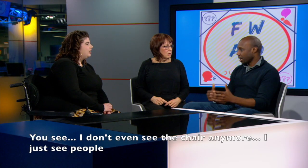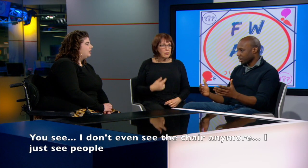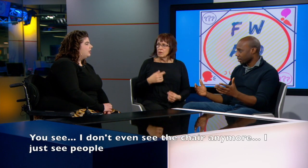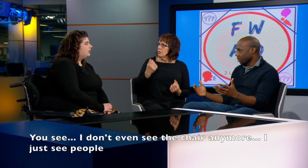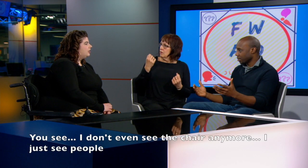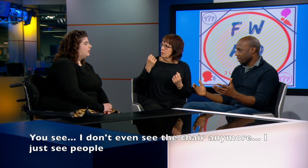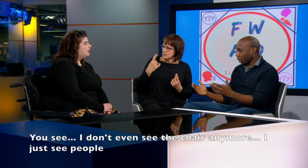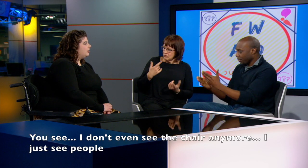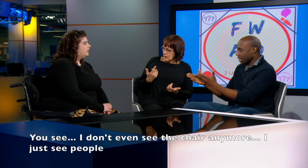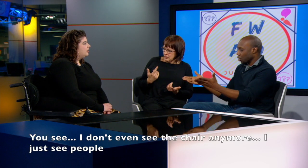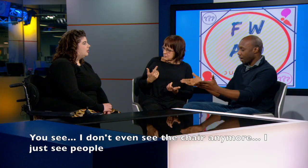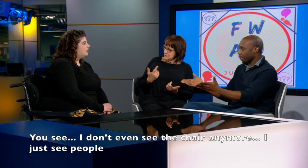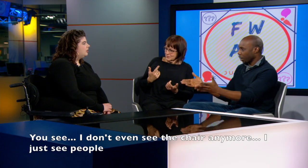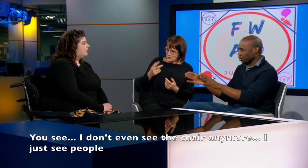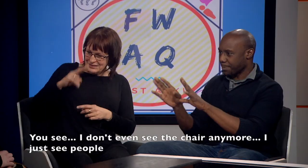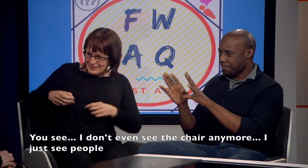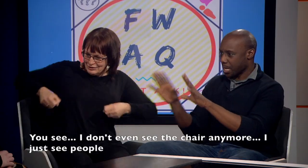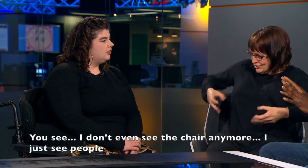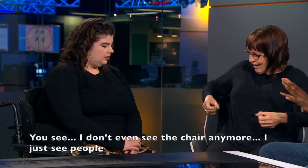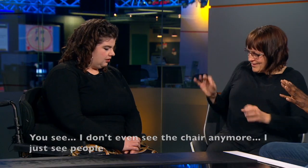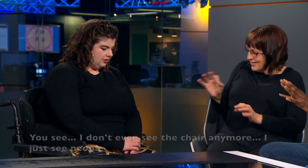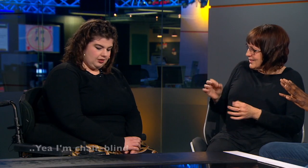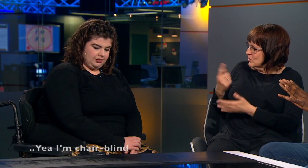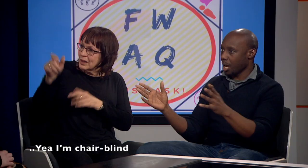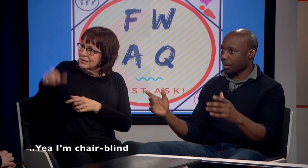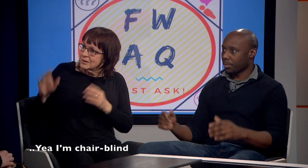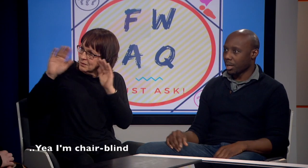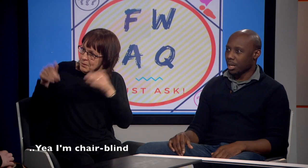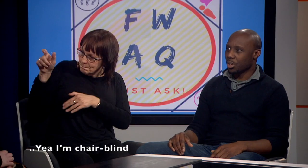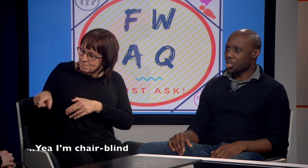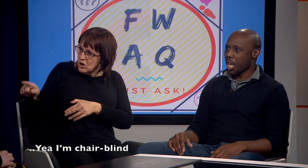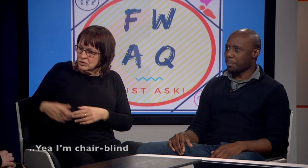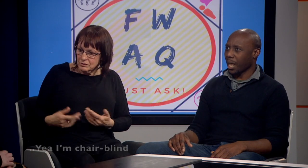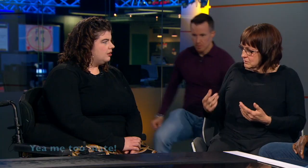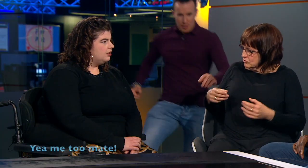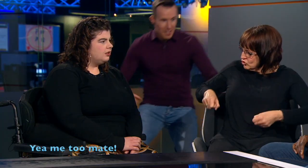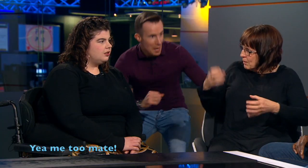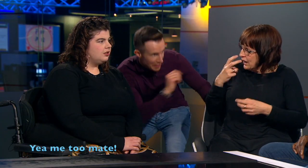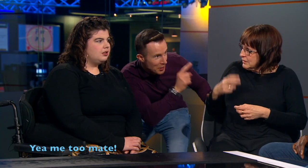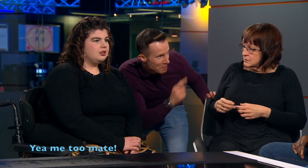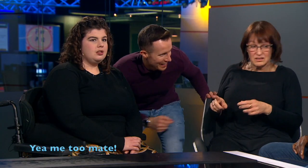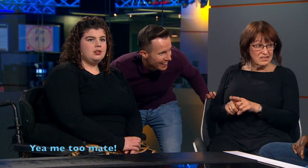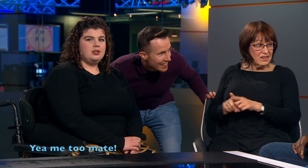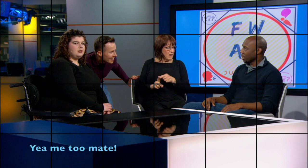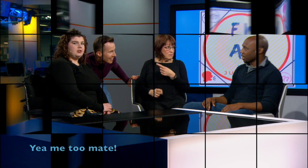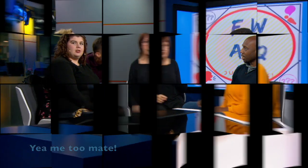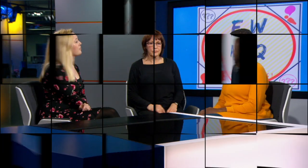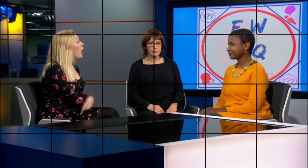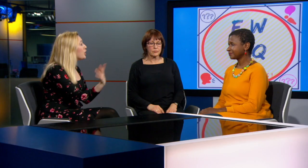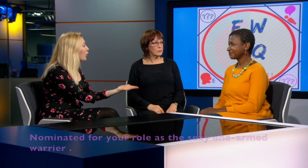You see, I don't even see the chair anymore. I just see people. Here, I'm chair blind. Yeah, me too, mate.